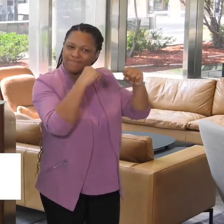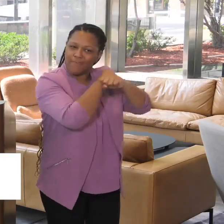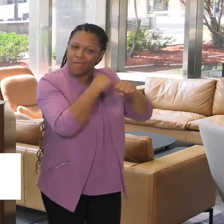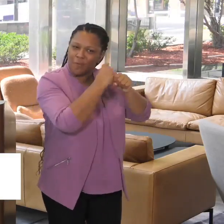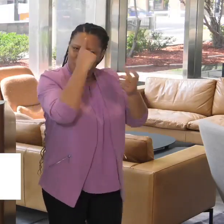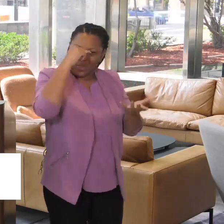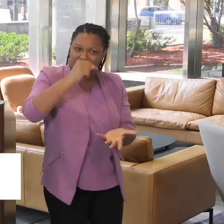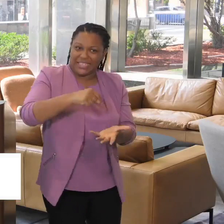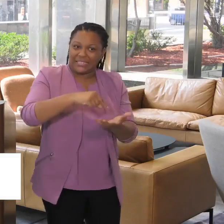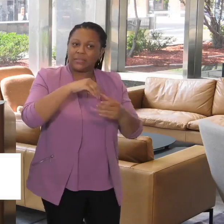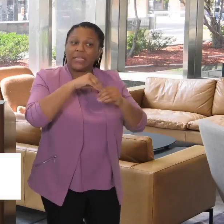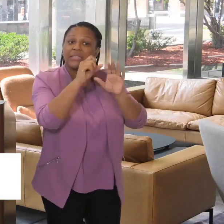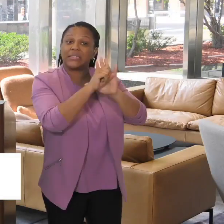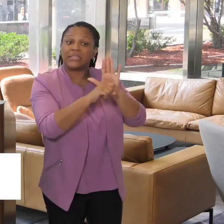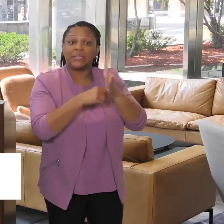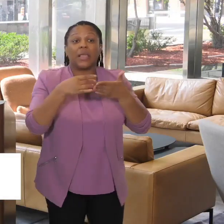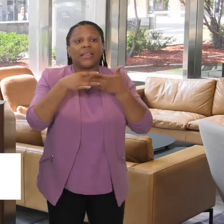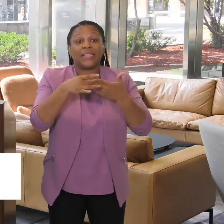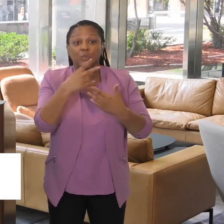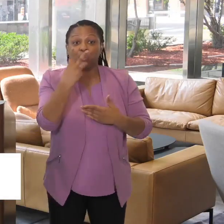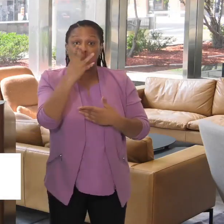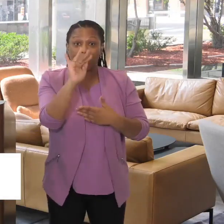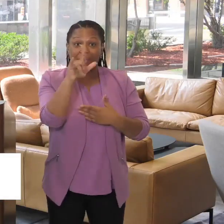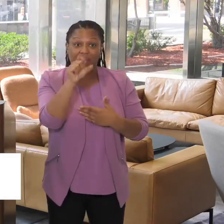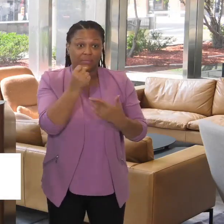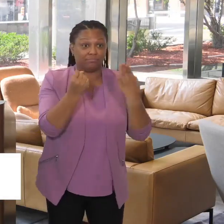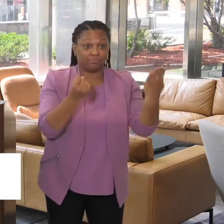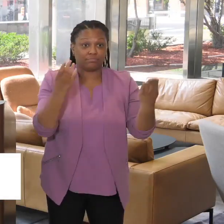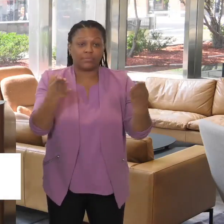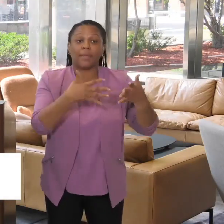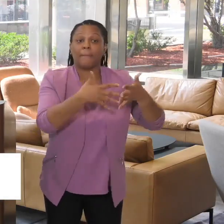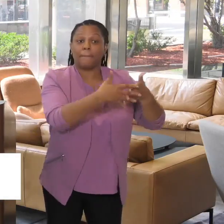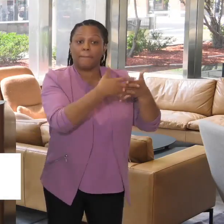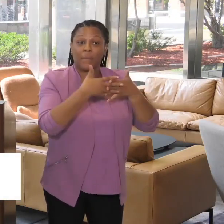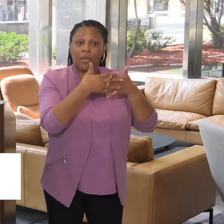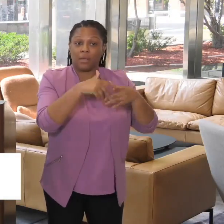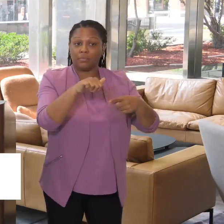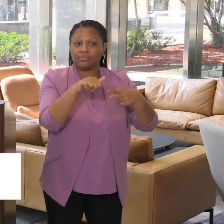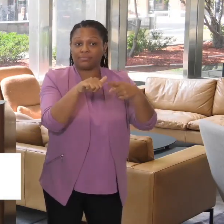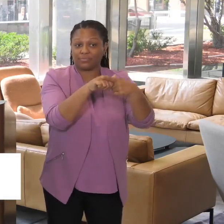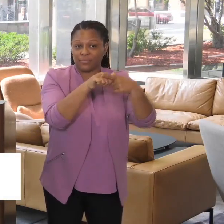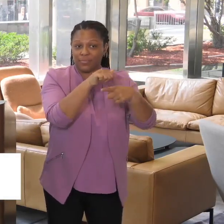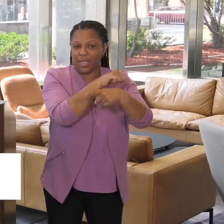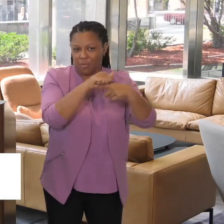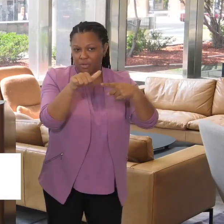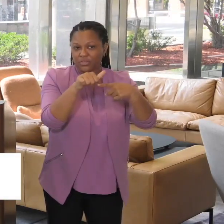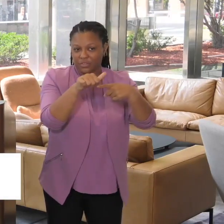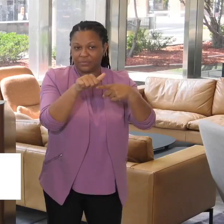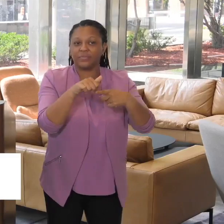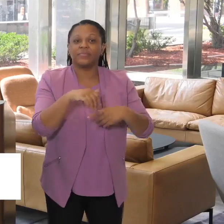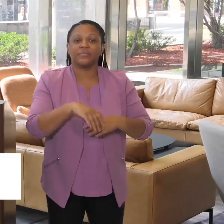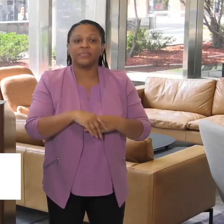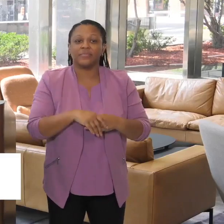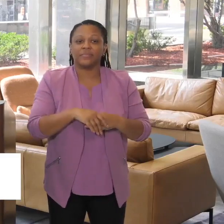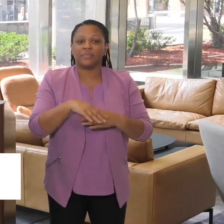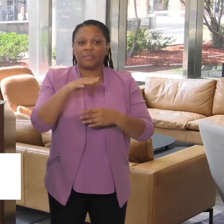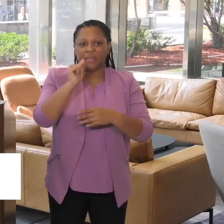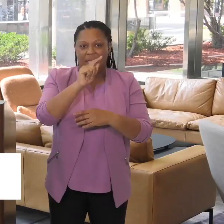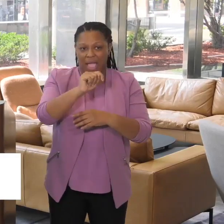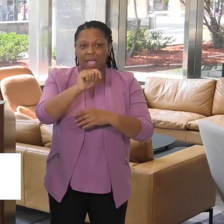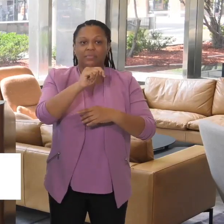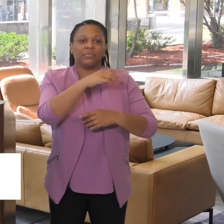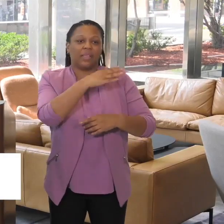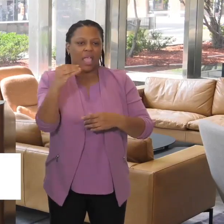two bipartisan bills, the American Apprenticeship Act and the Apprenticeship to College Act, to increase participation in registered apprenticeship and